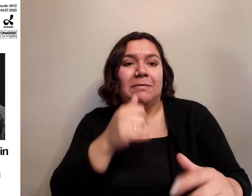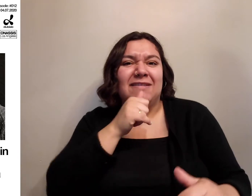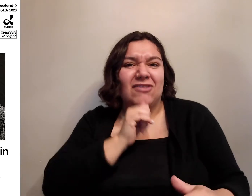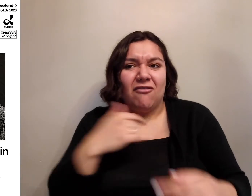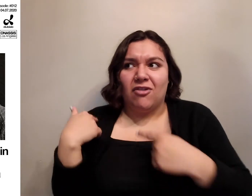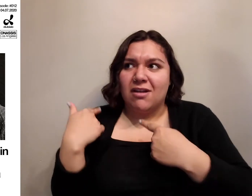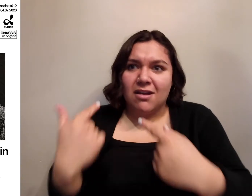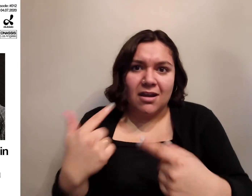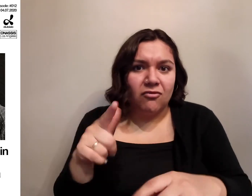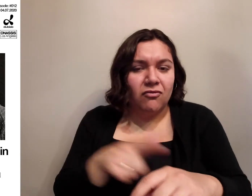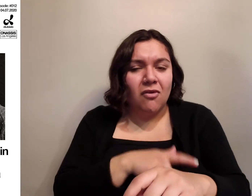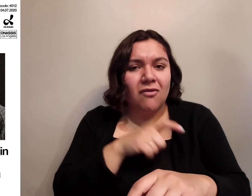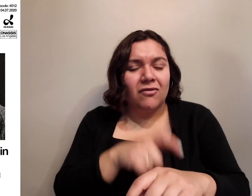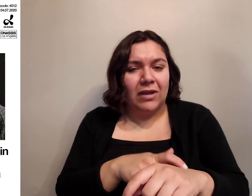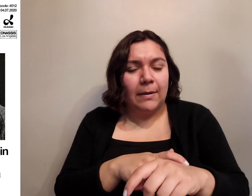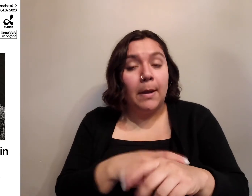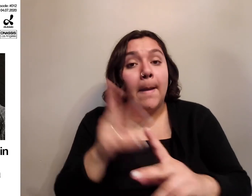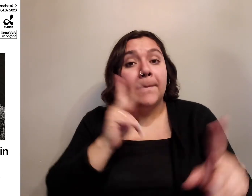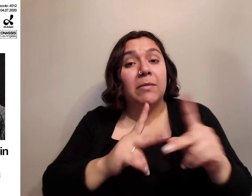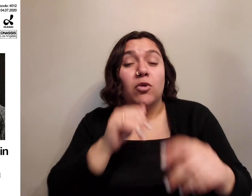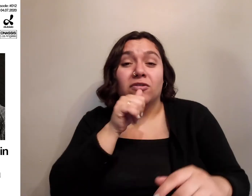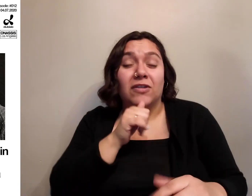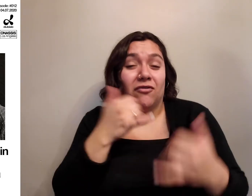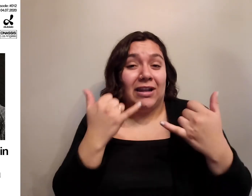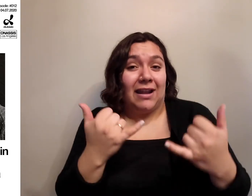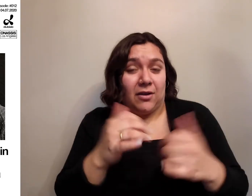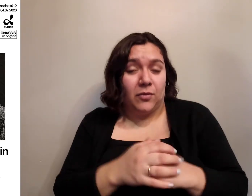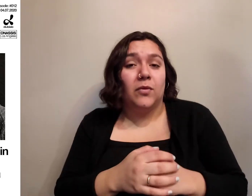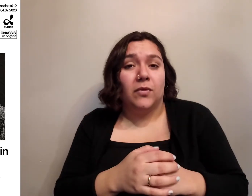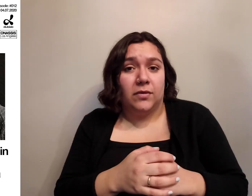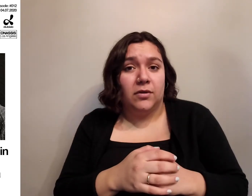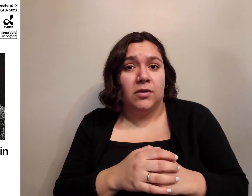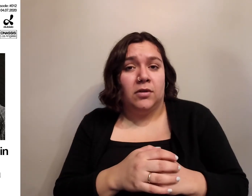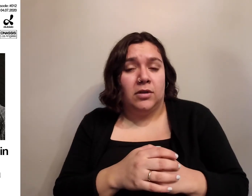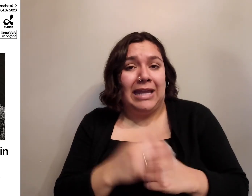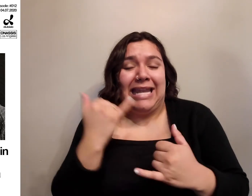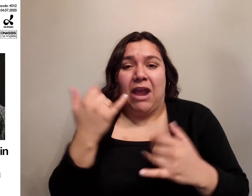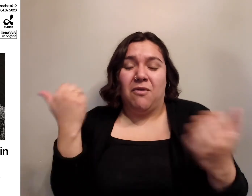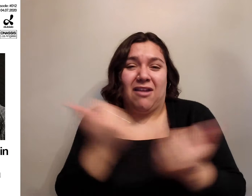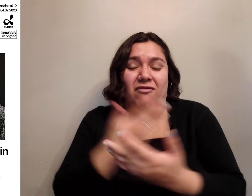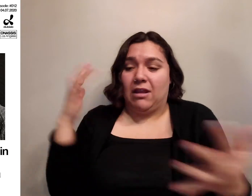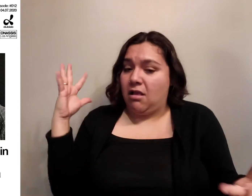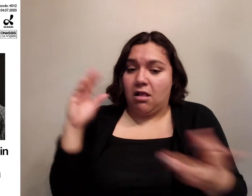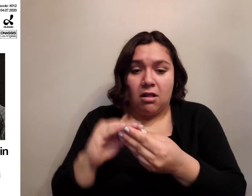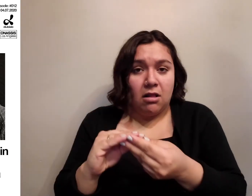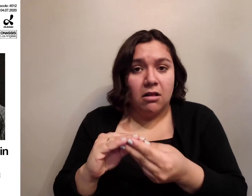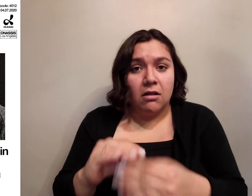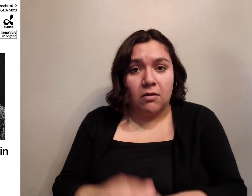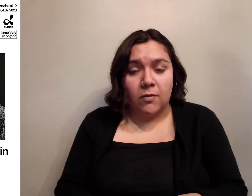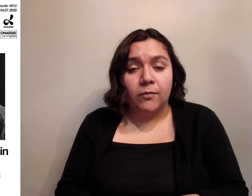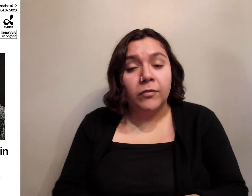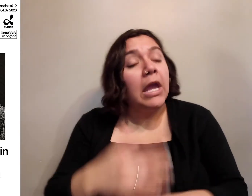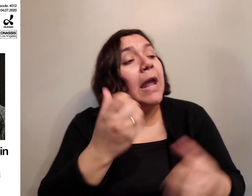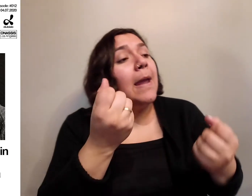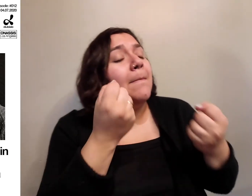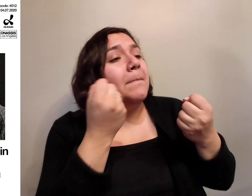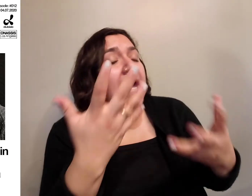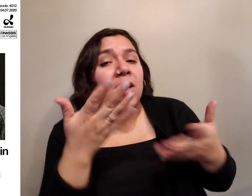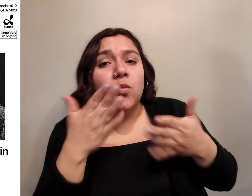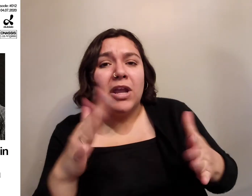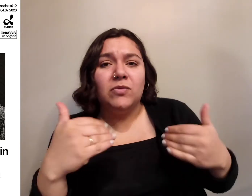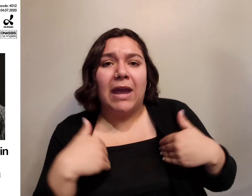suffering beforehand, but whose suffering now is compounded. in many ways, there is